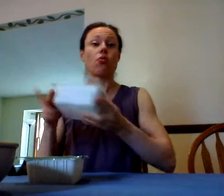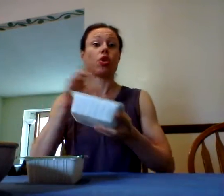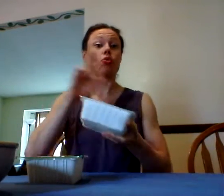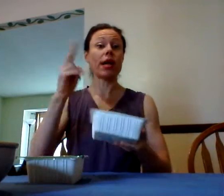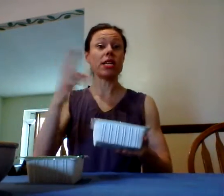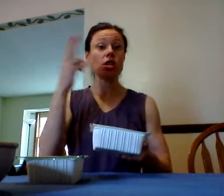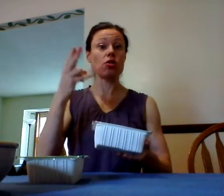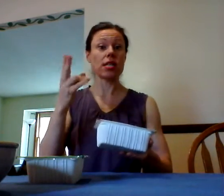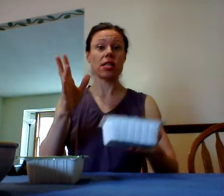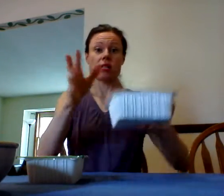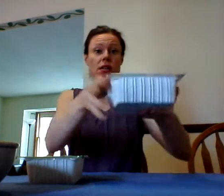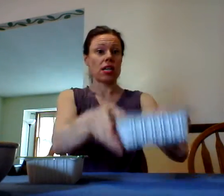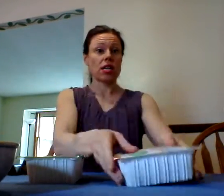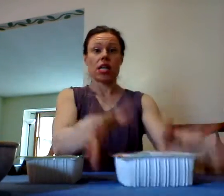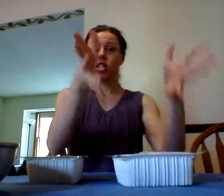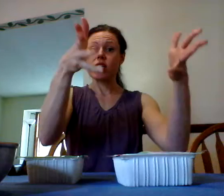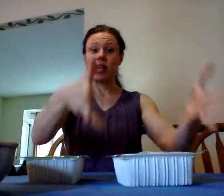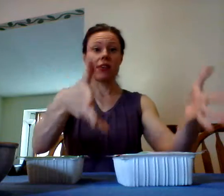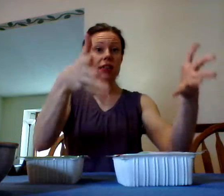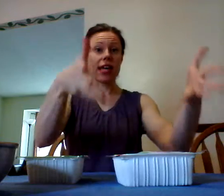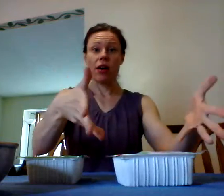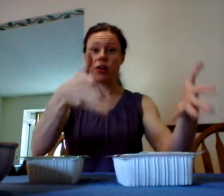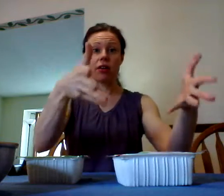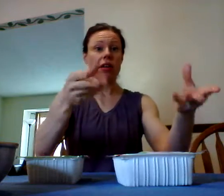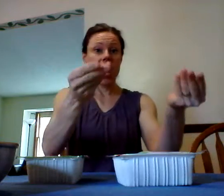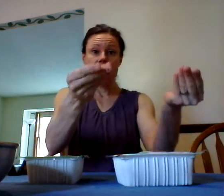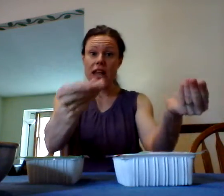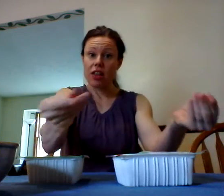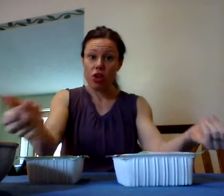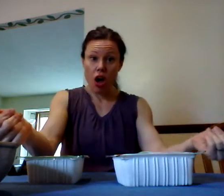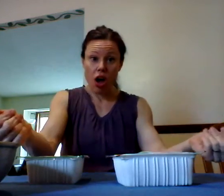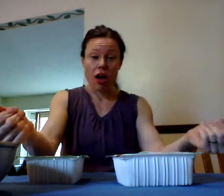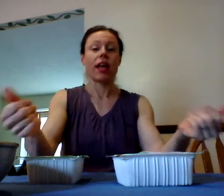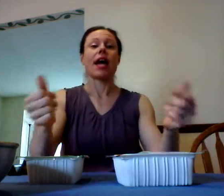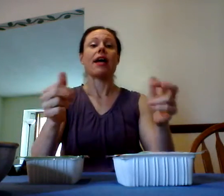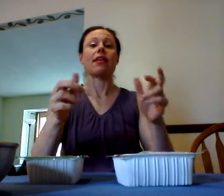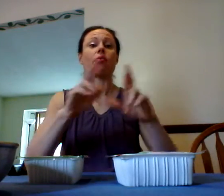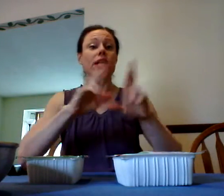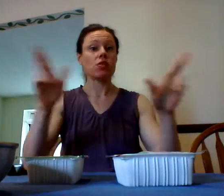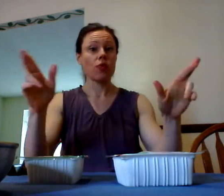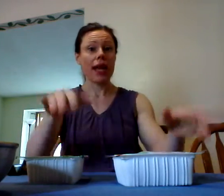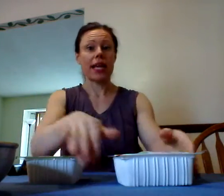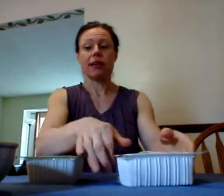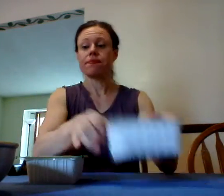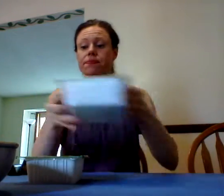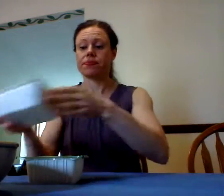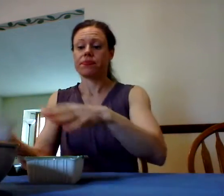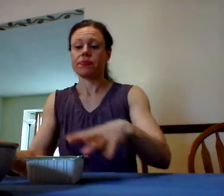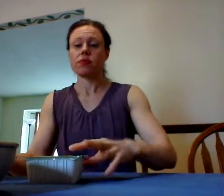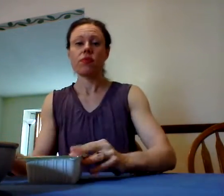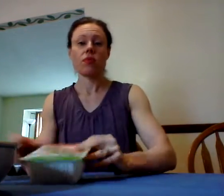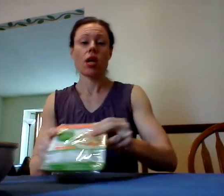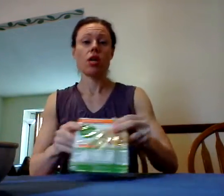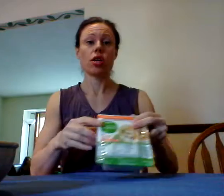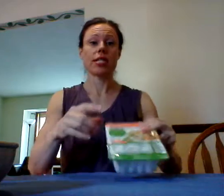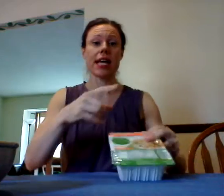When you're ready to use it, just leave it on the counter and let it thaw, and then when it's ready, you can take